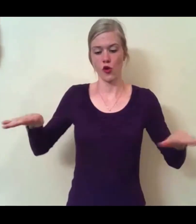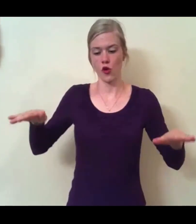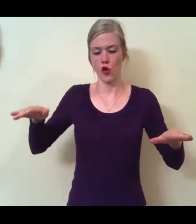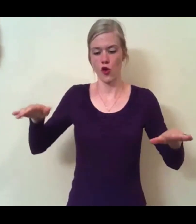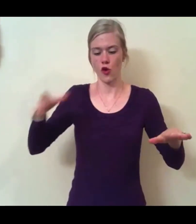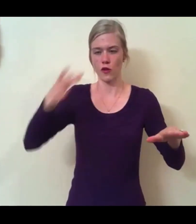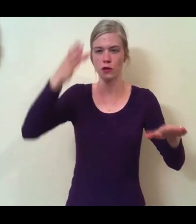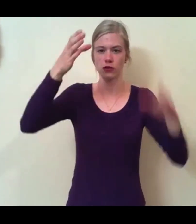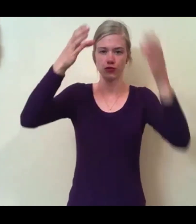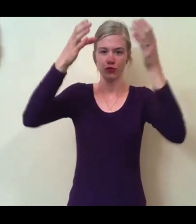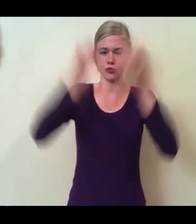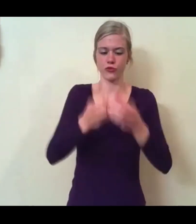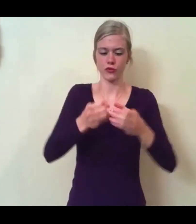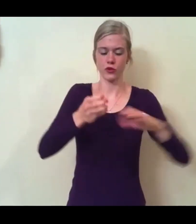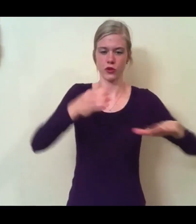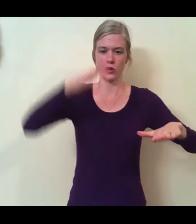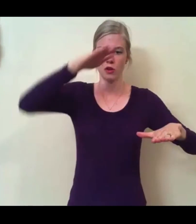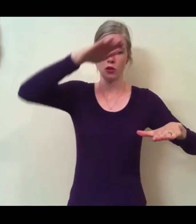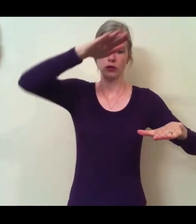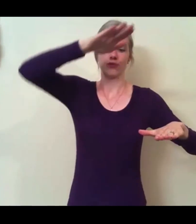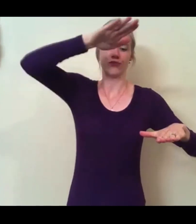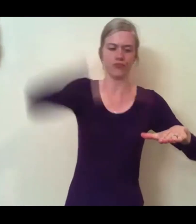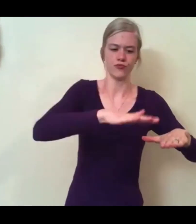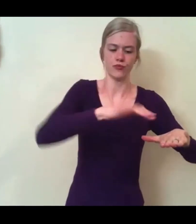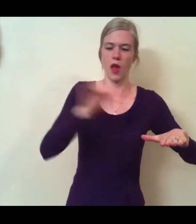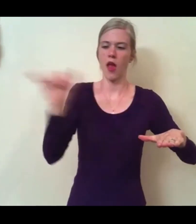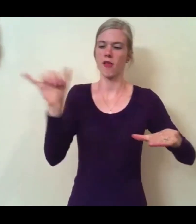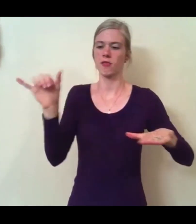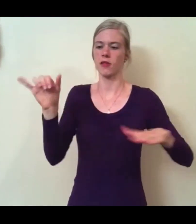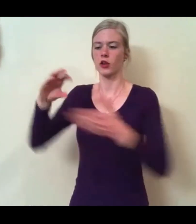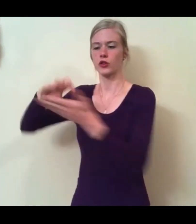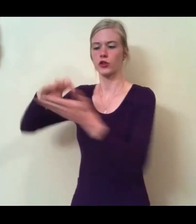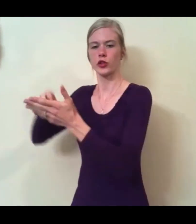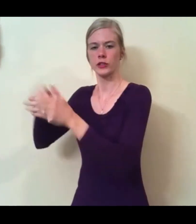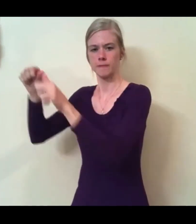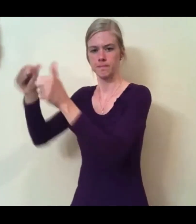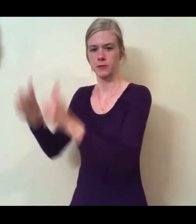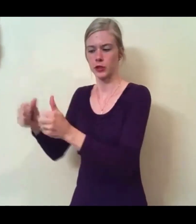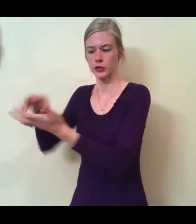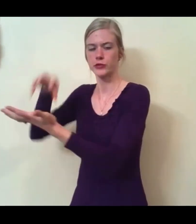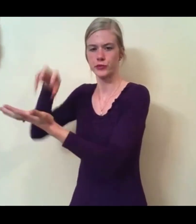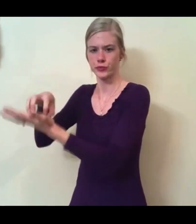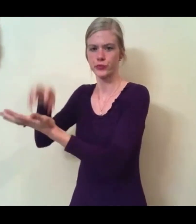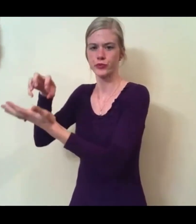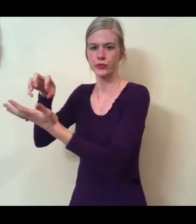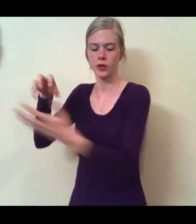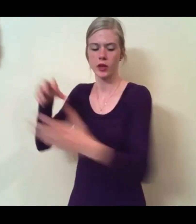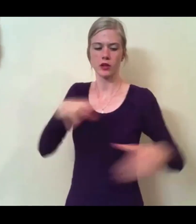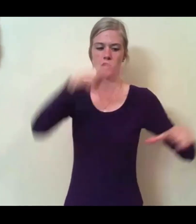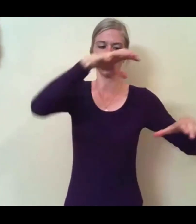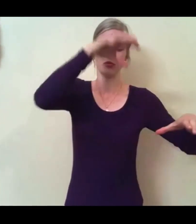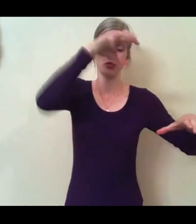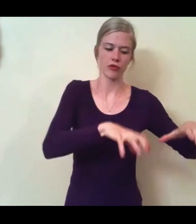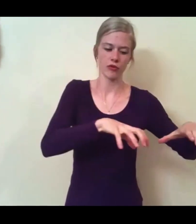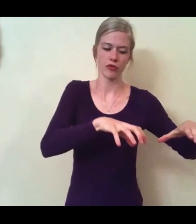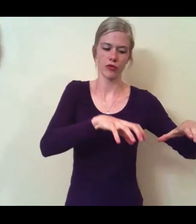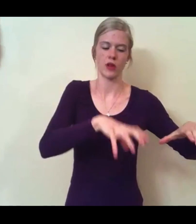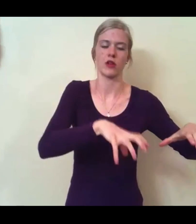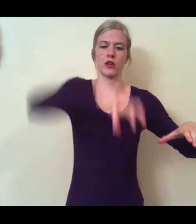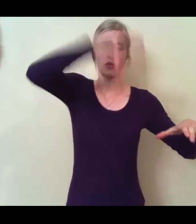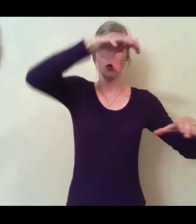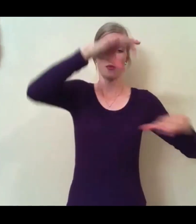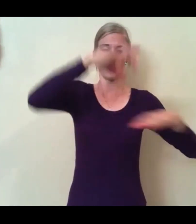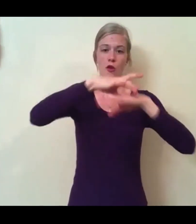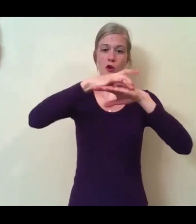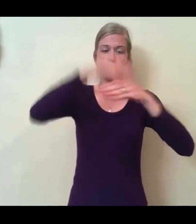cutter into dough, and it comes up with all the earth inside and leaves a beautiful hole just right for your bulb. You put